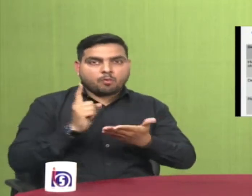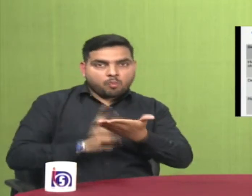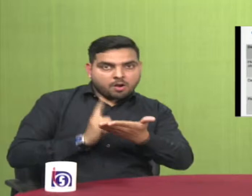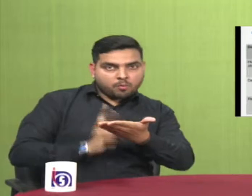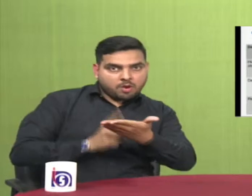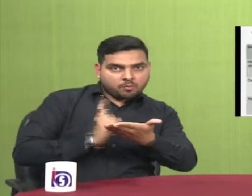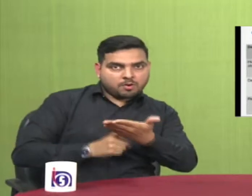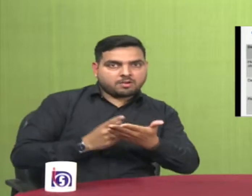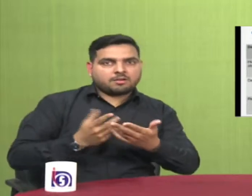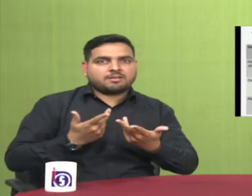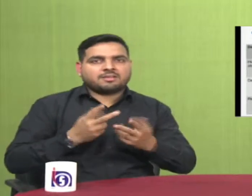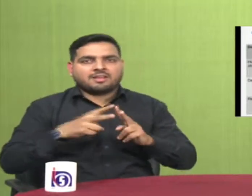child.